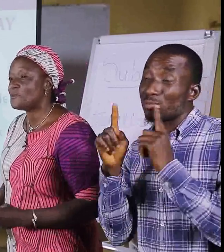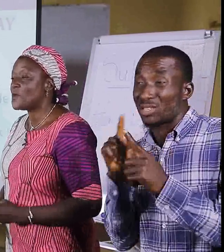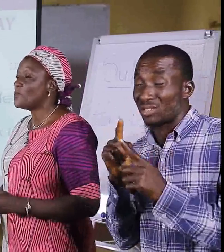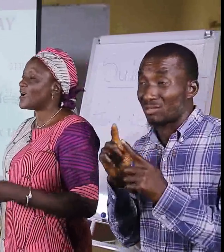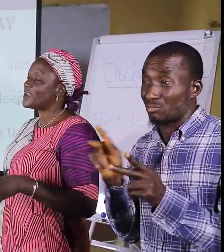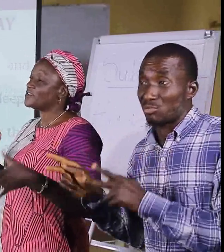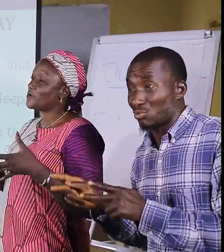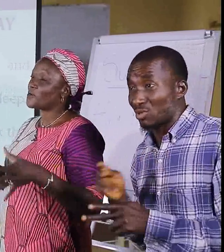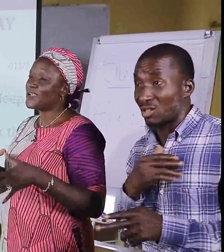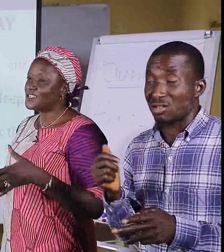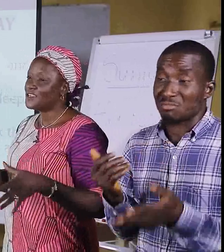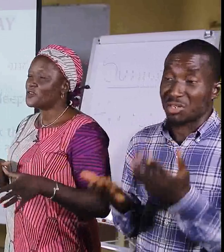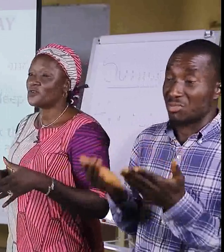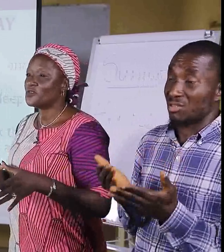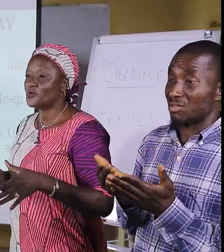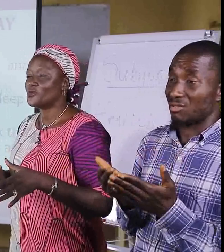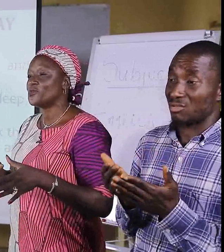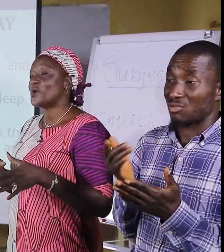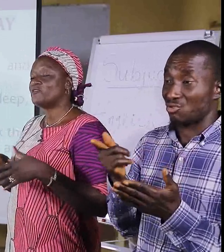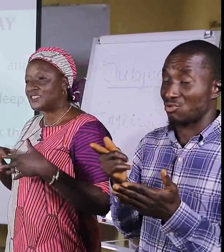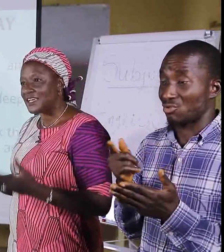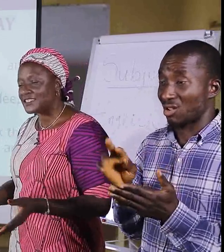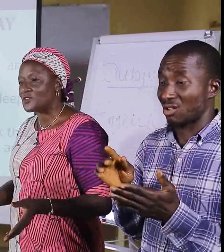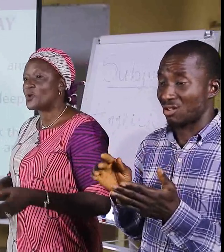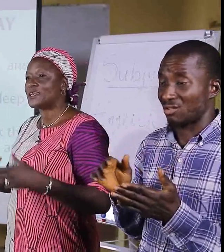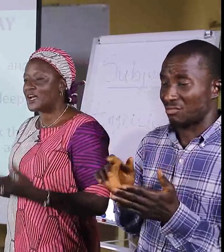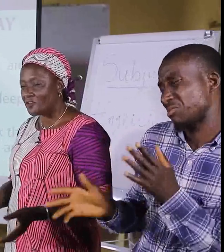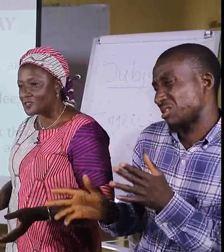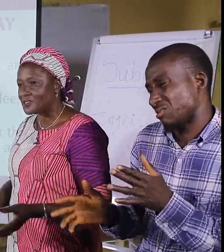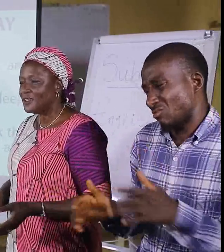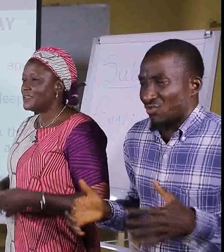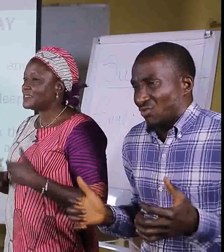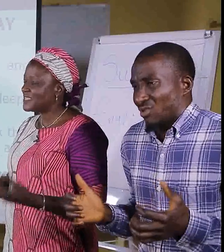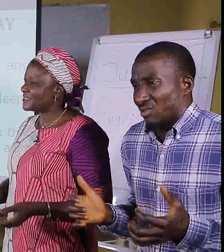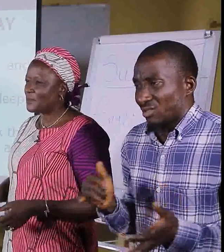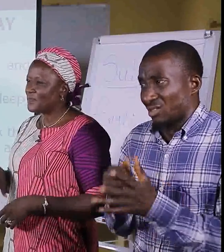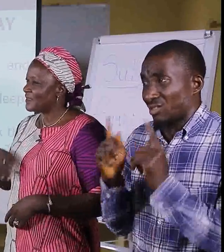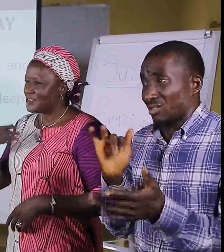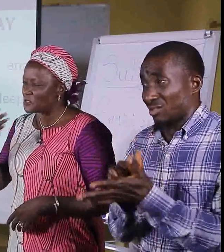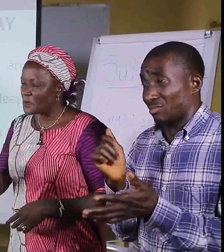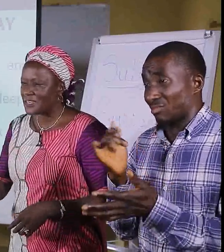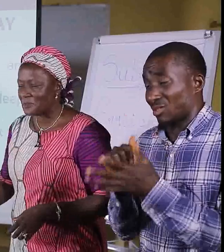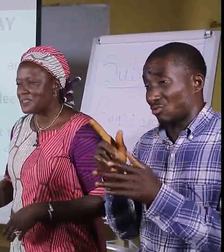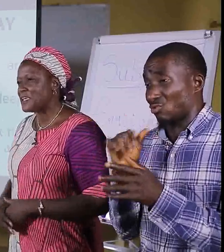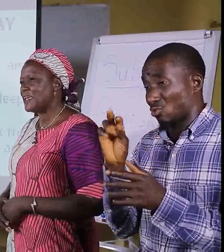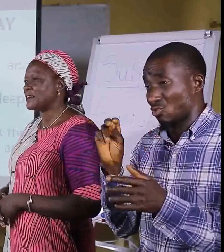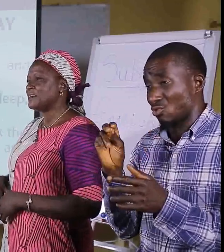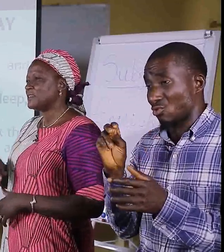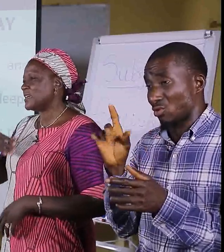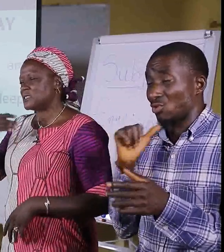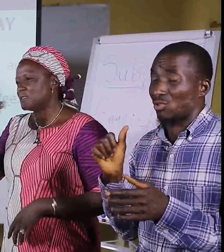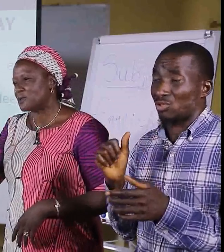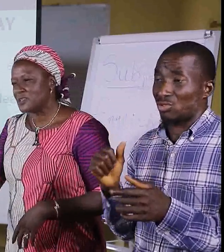or addressing people and already you are fidgeting, you are nervous, it tells them there's no credibility